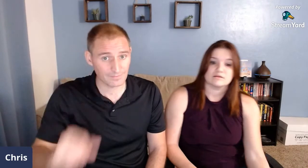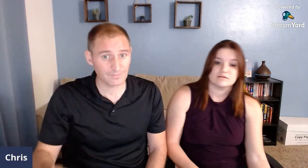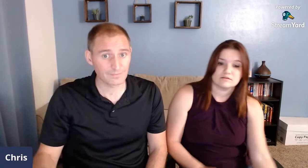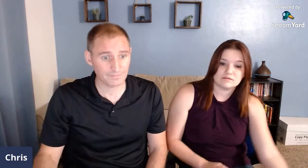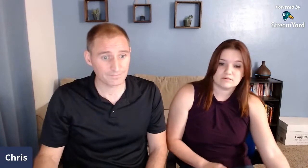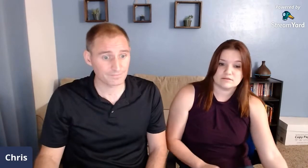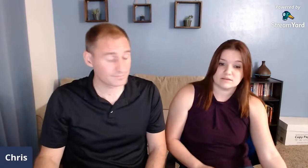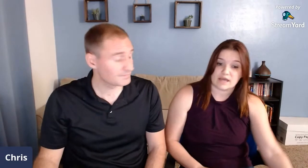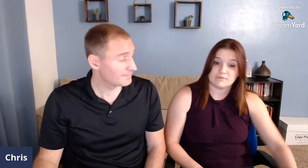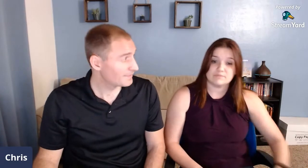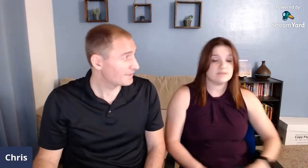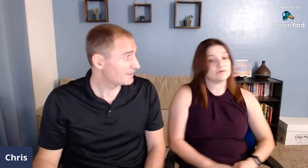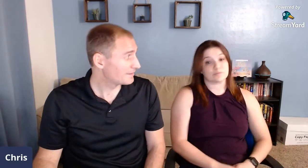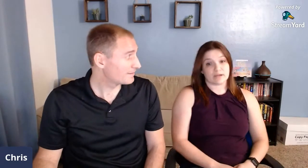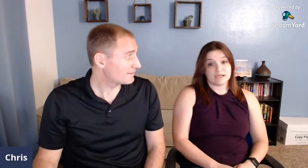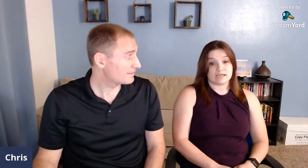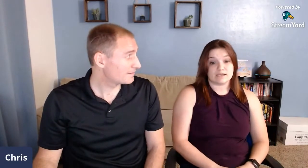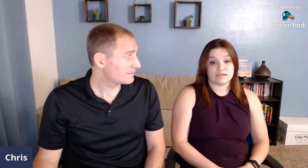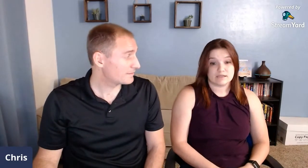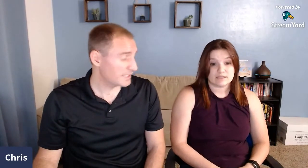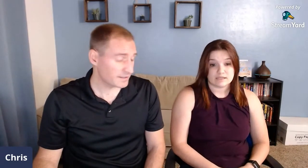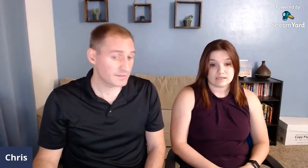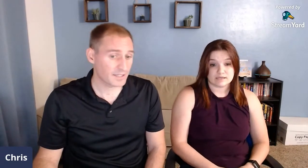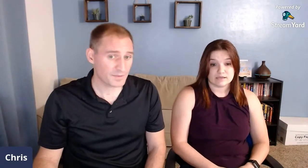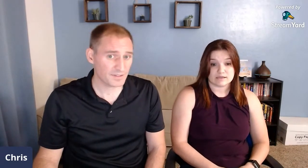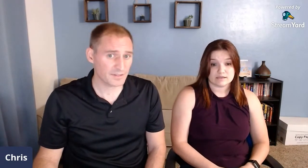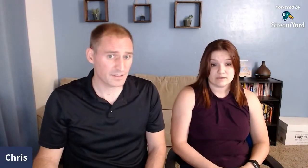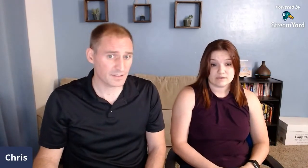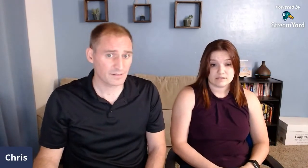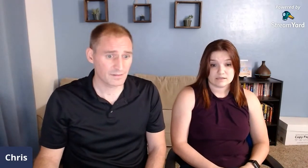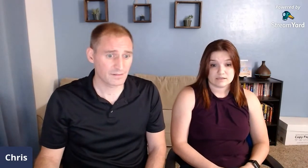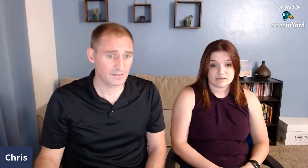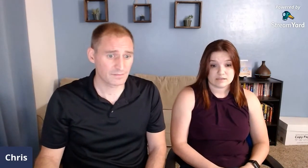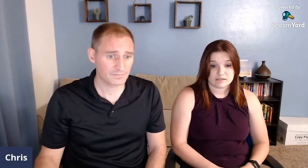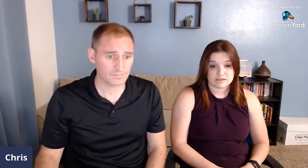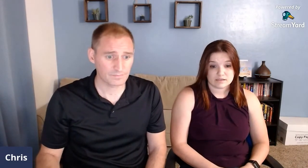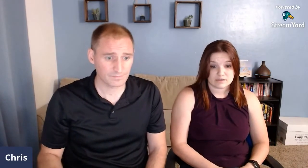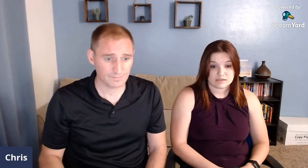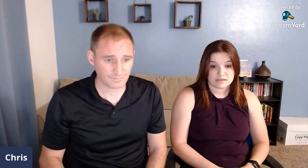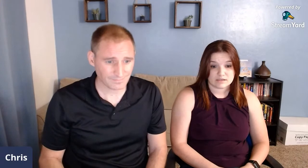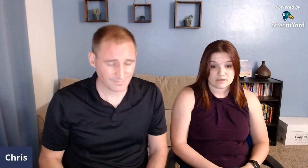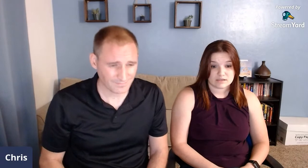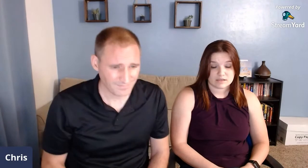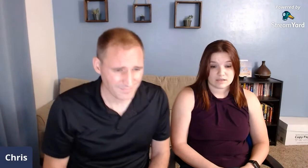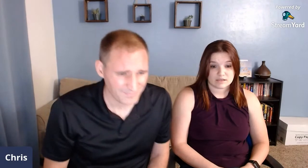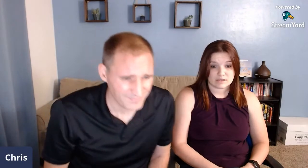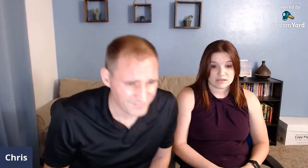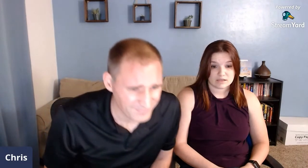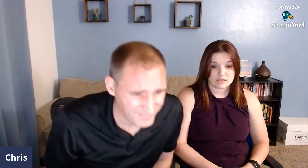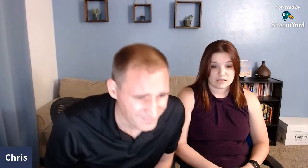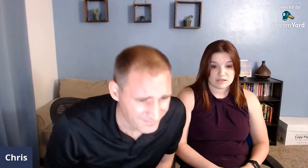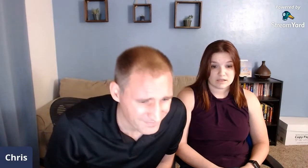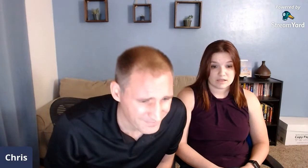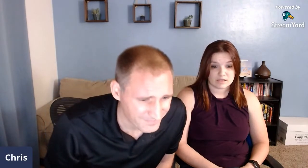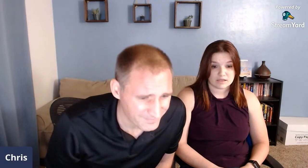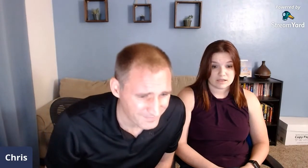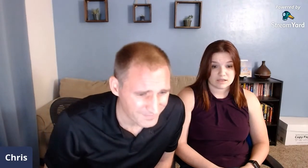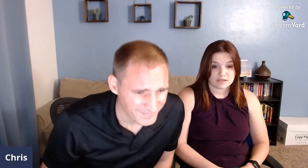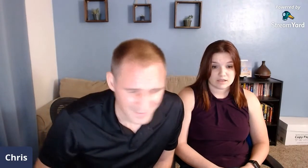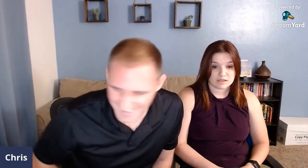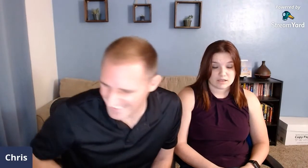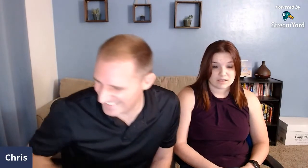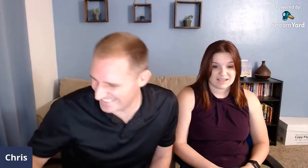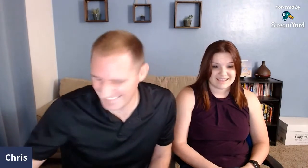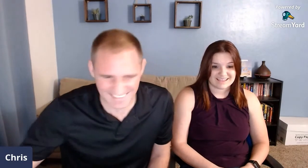me doing it, that would be great. Yeah, absolutely. People just wanted. I'm not very good at